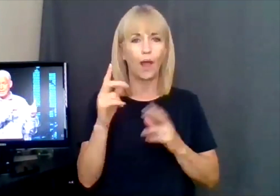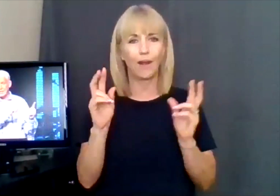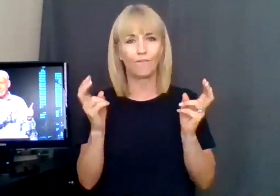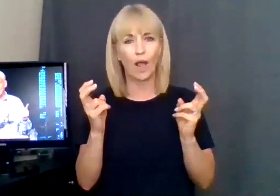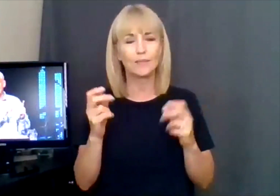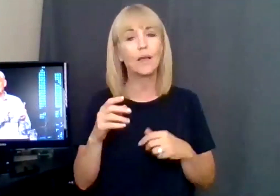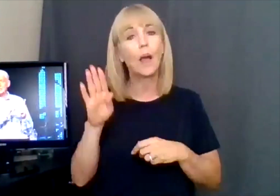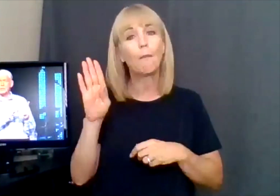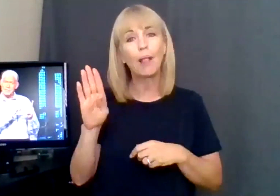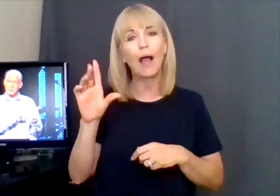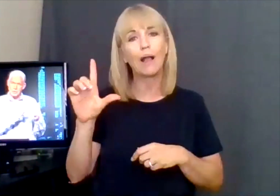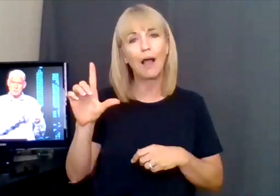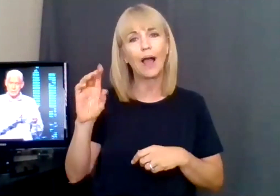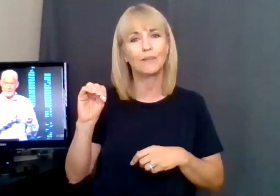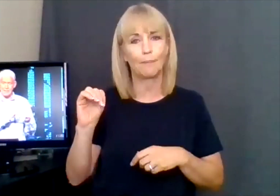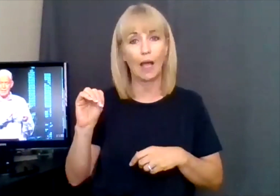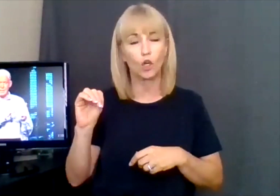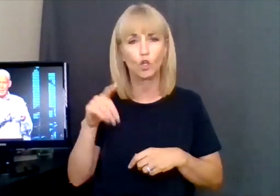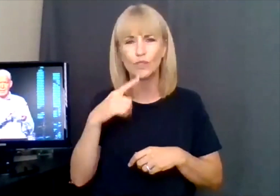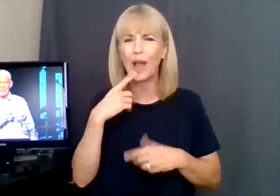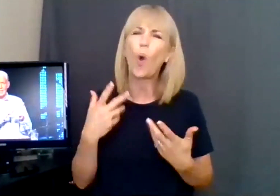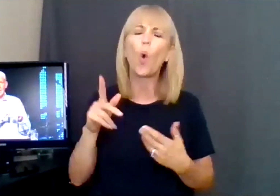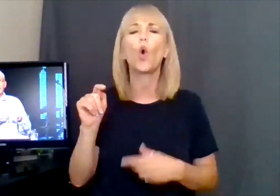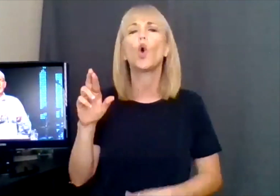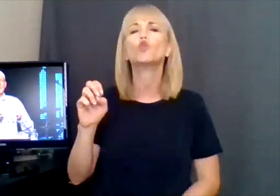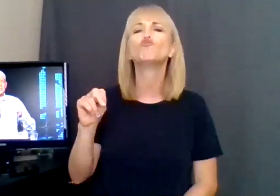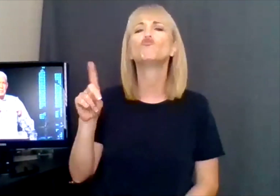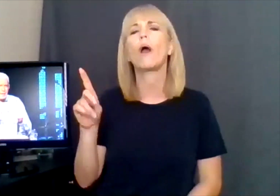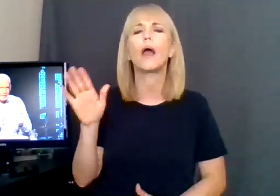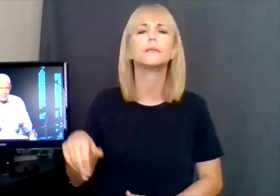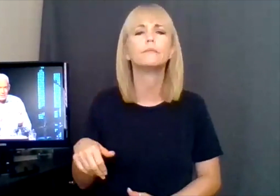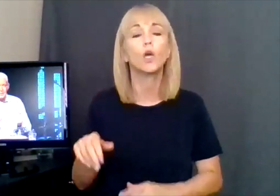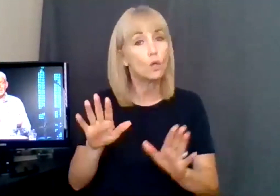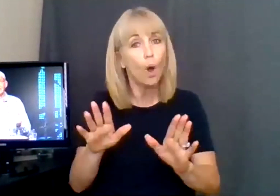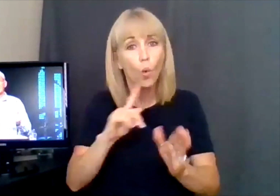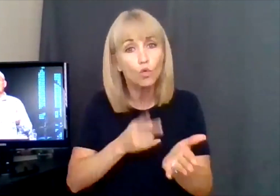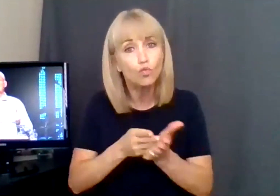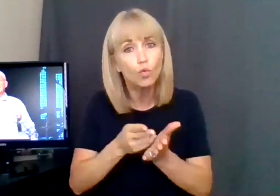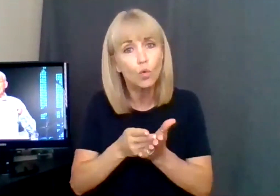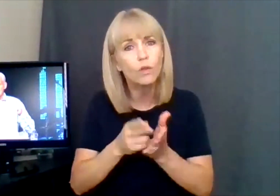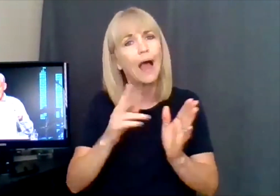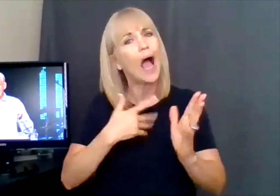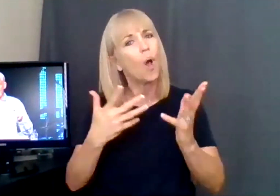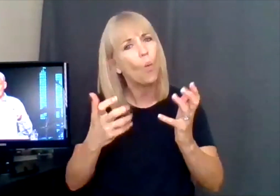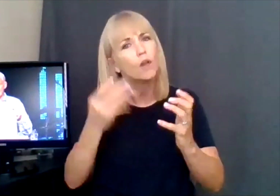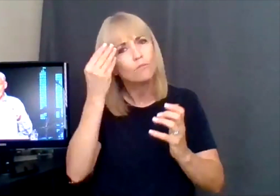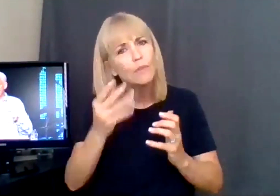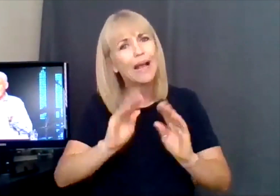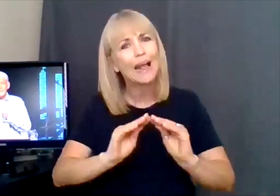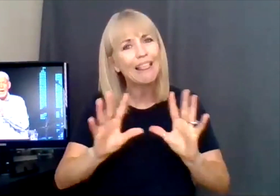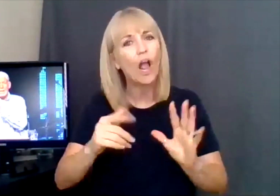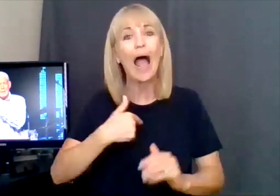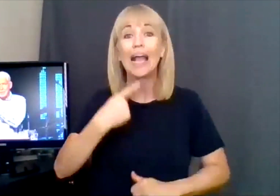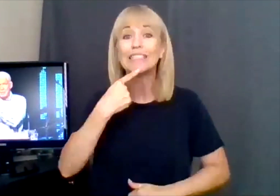is Black Lives Matter, but there's some great truth to that. Now, again, let me just say it clearly. When we say Black Lives Matter,